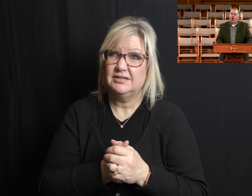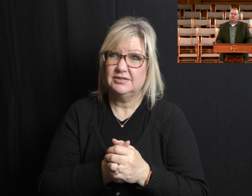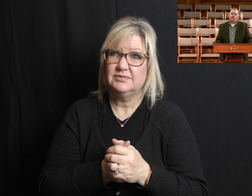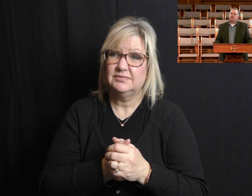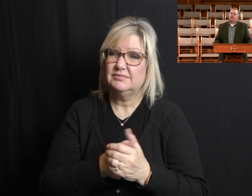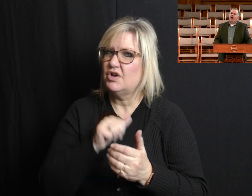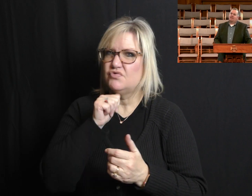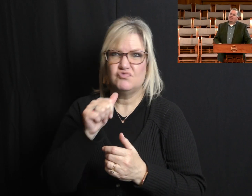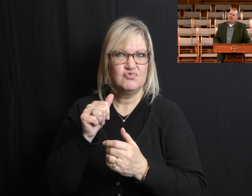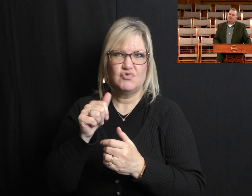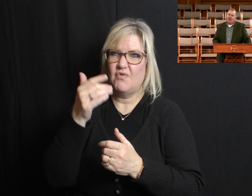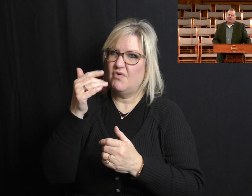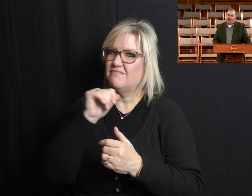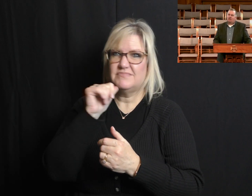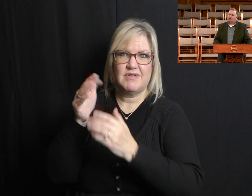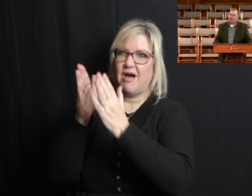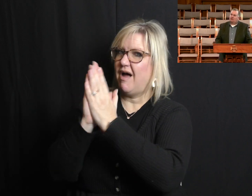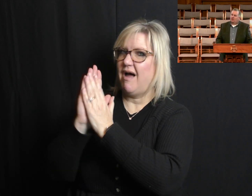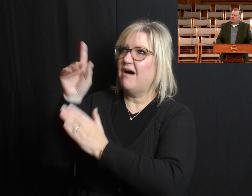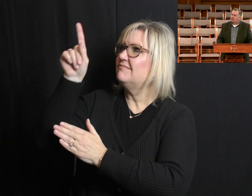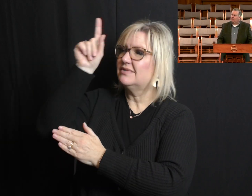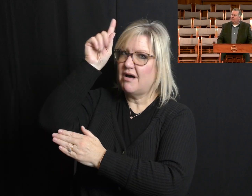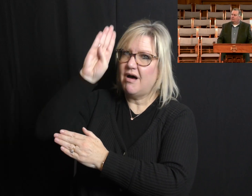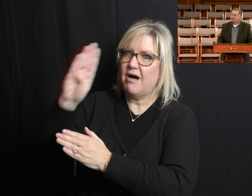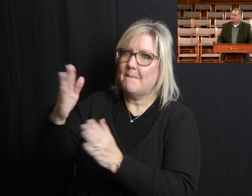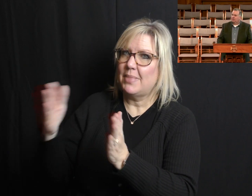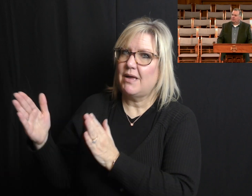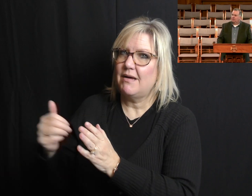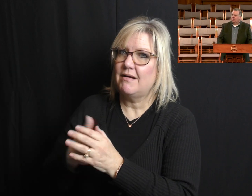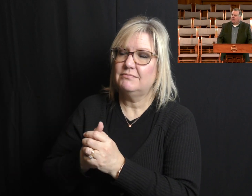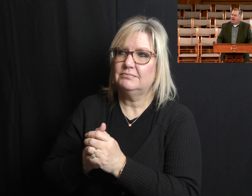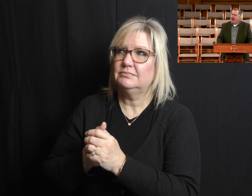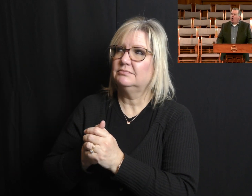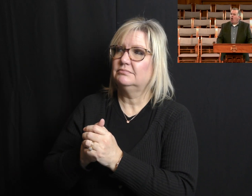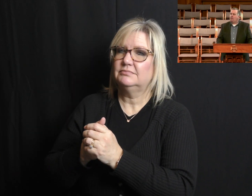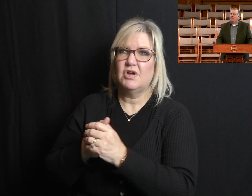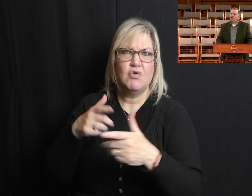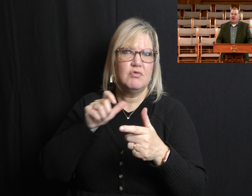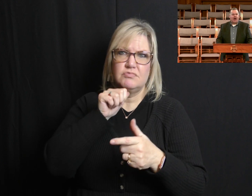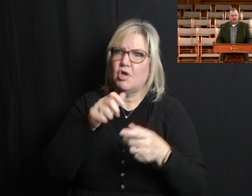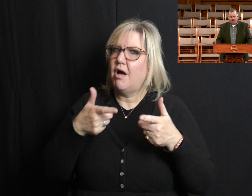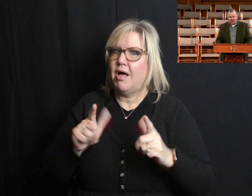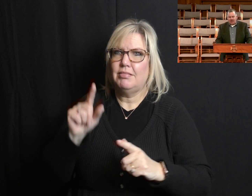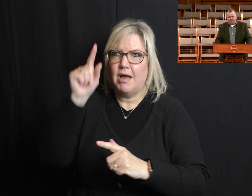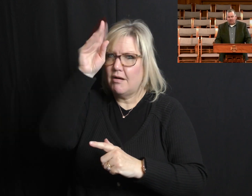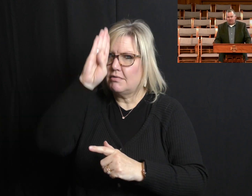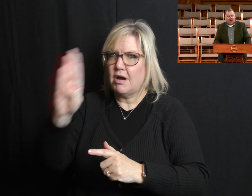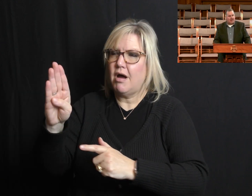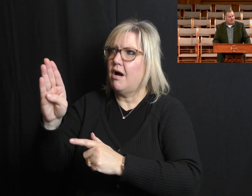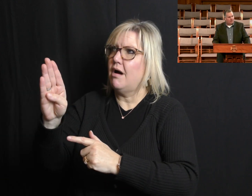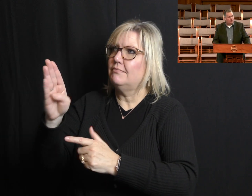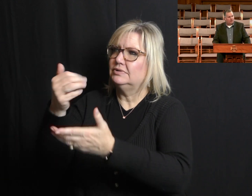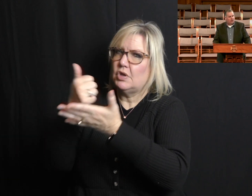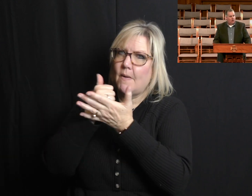How often does God get left out of our decisions? How